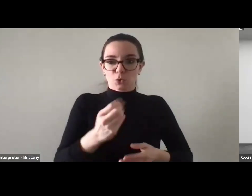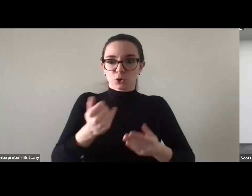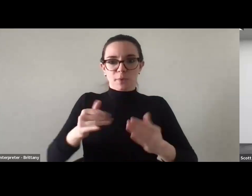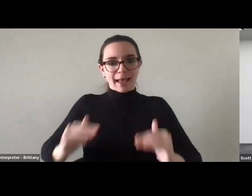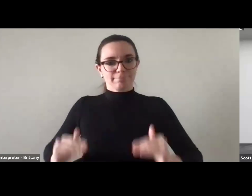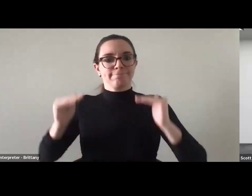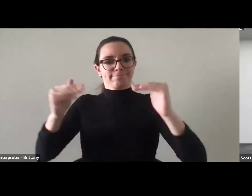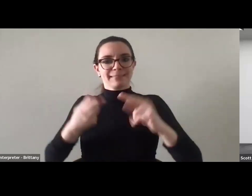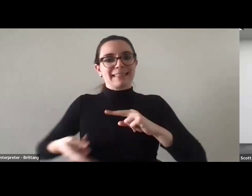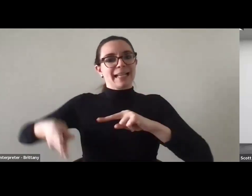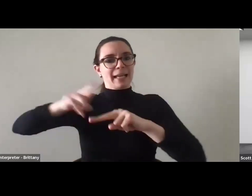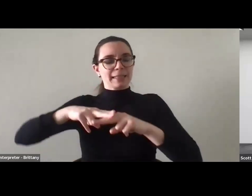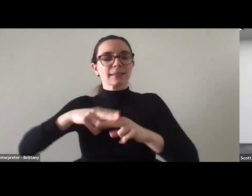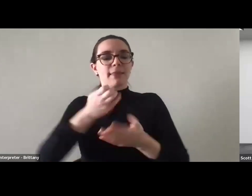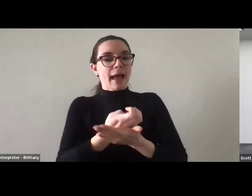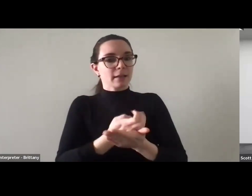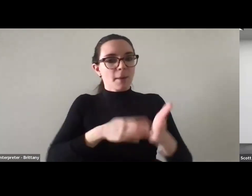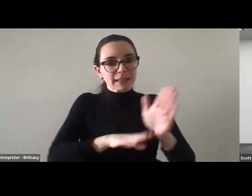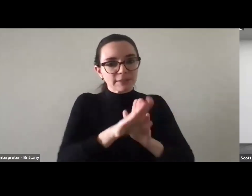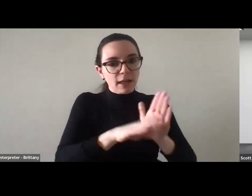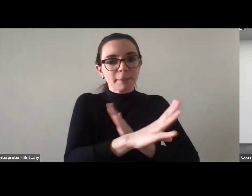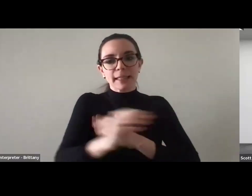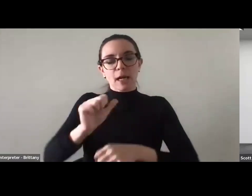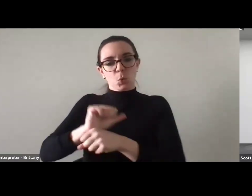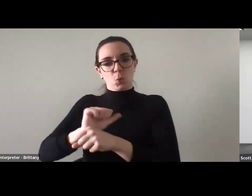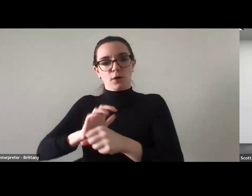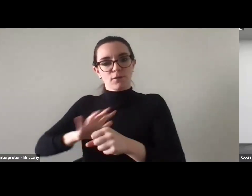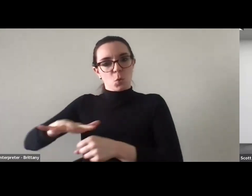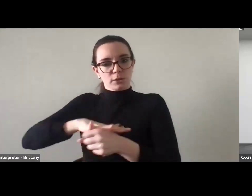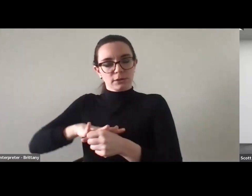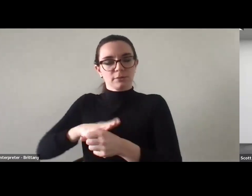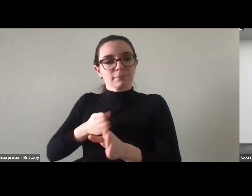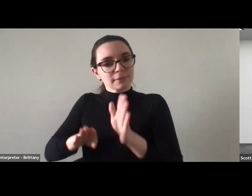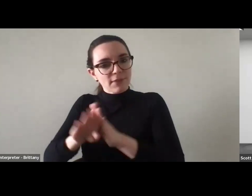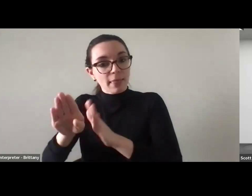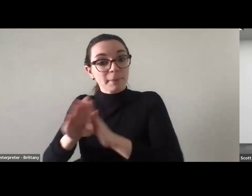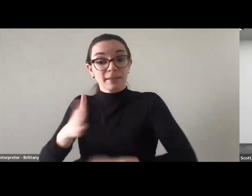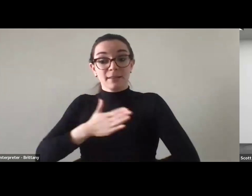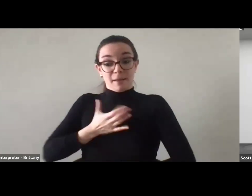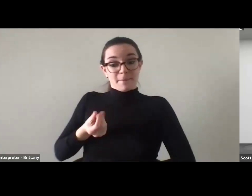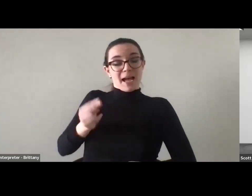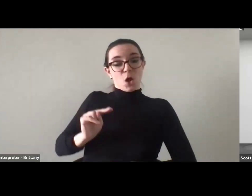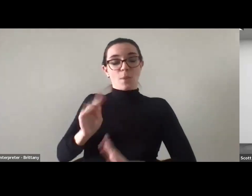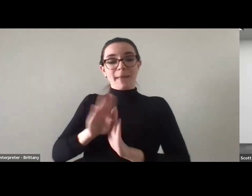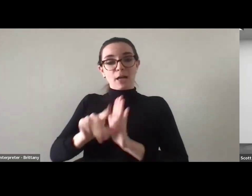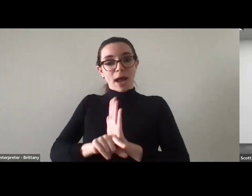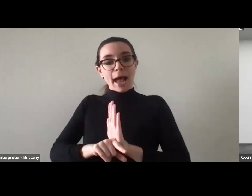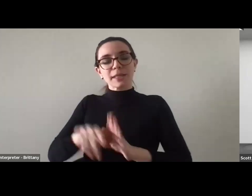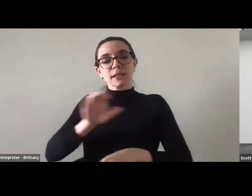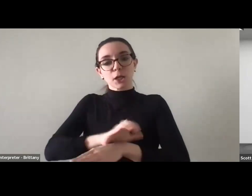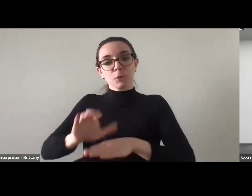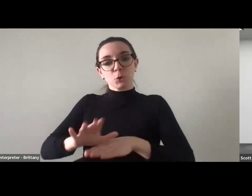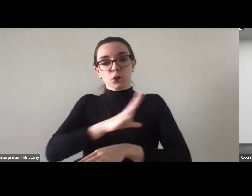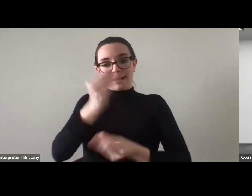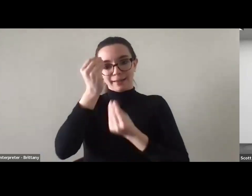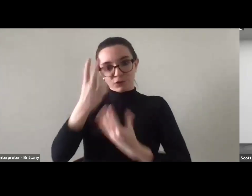development, workforce development by having greater apprenticeship support. And considering my own background as a computer information scientist, I